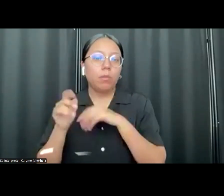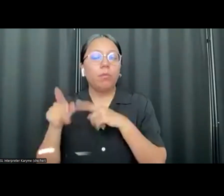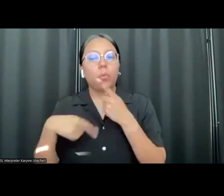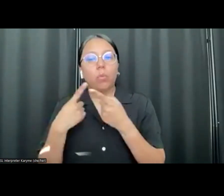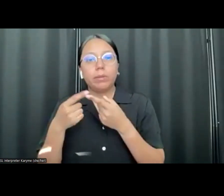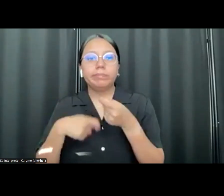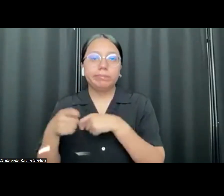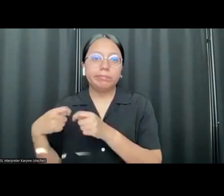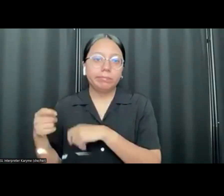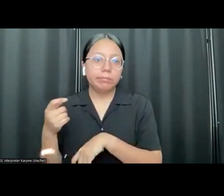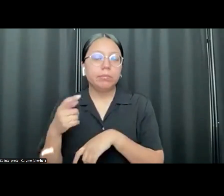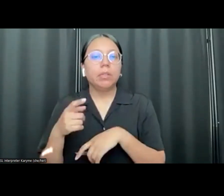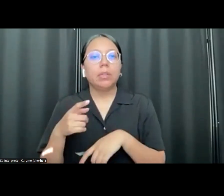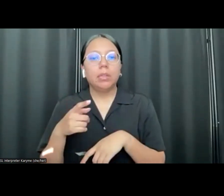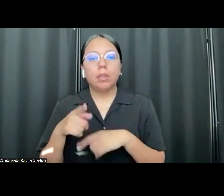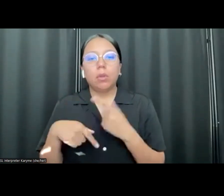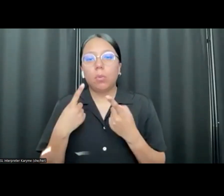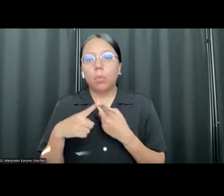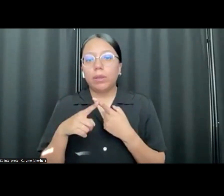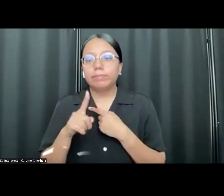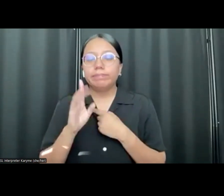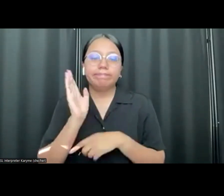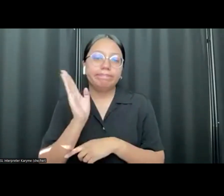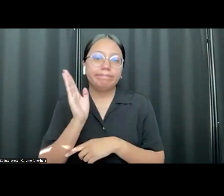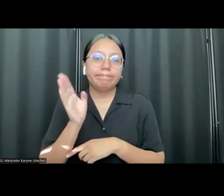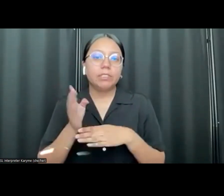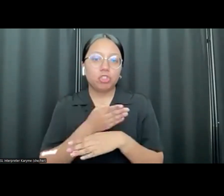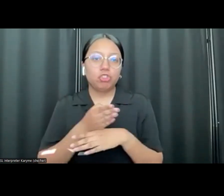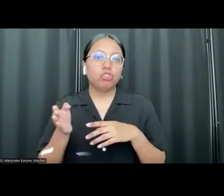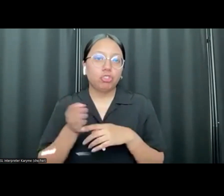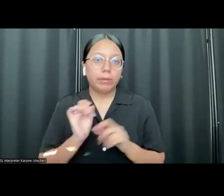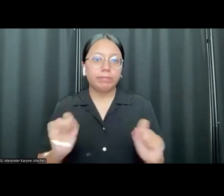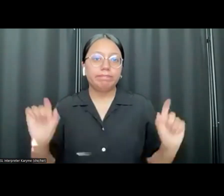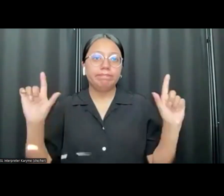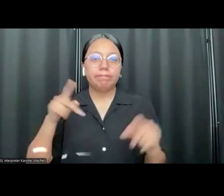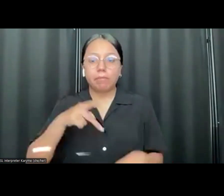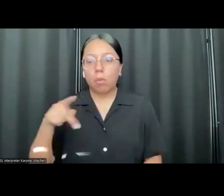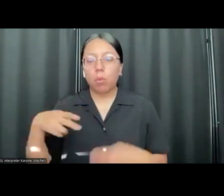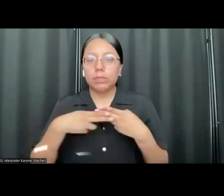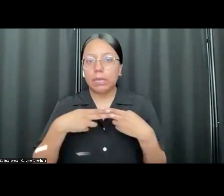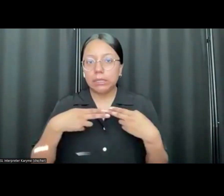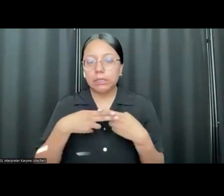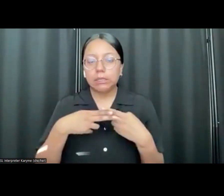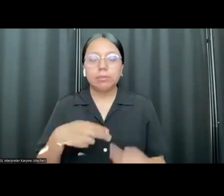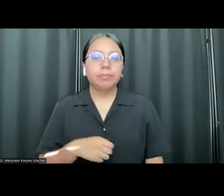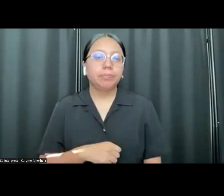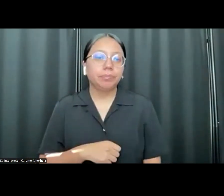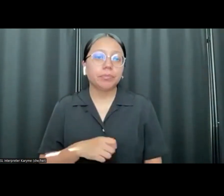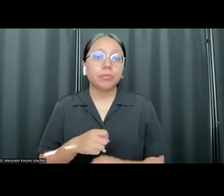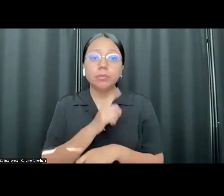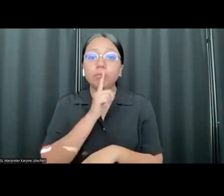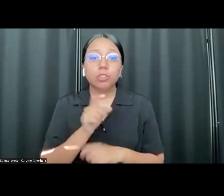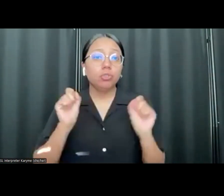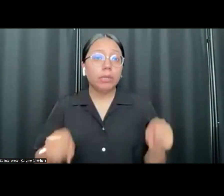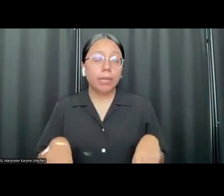share their slides to ensure that you are able to view the speakers and the